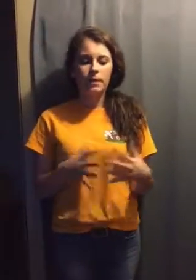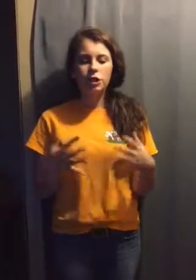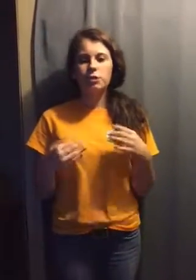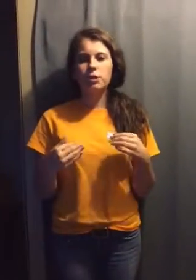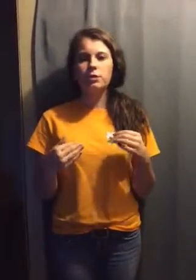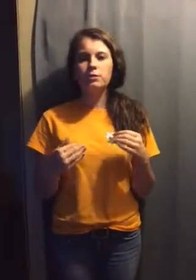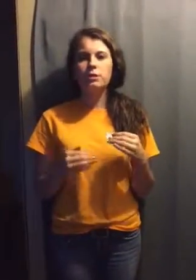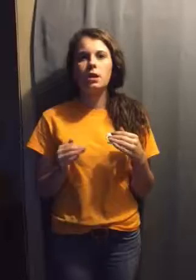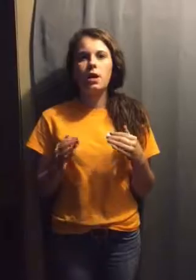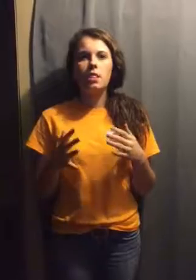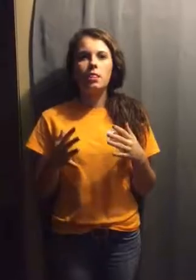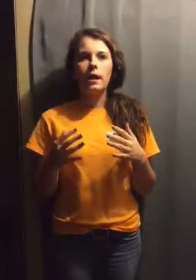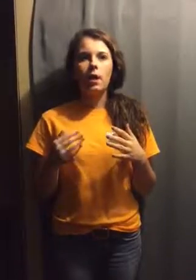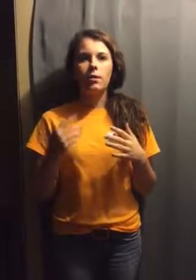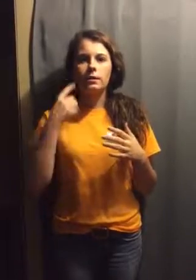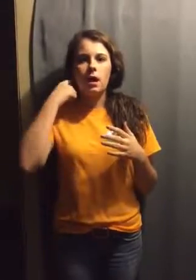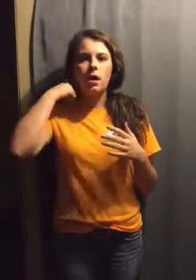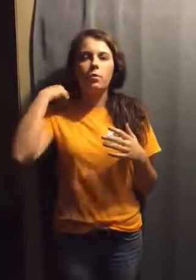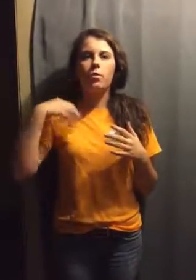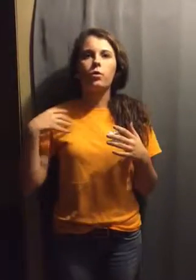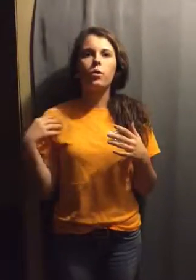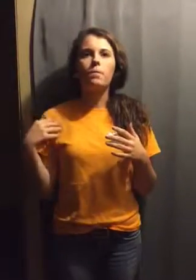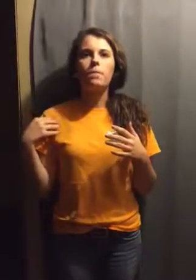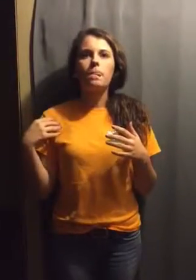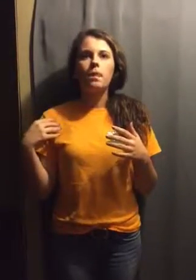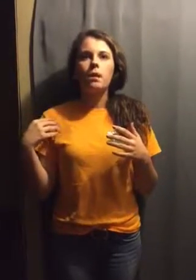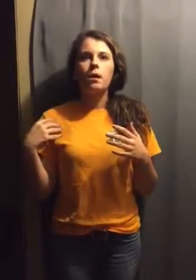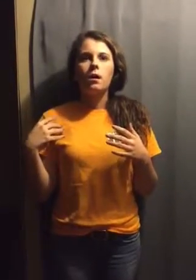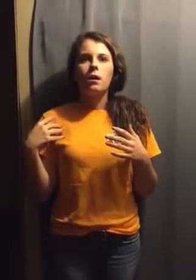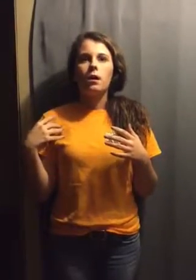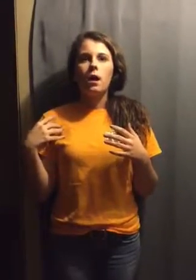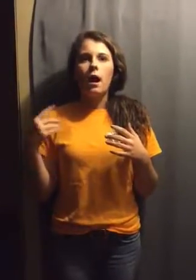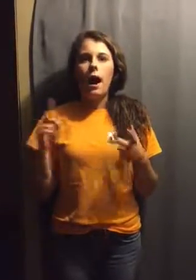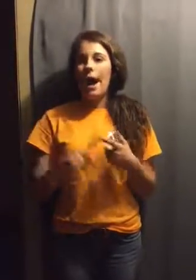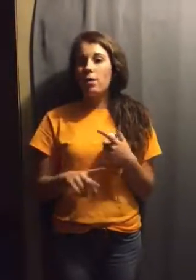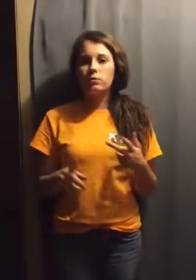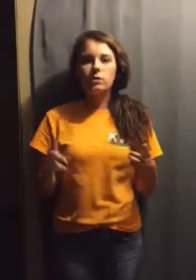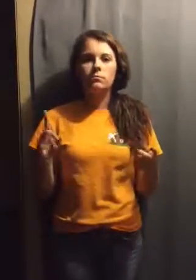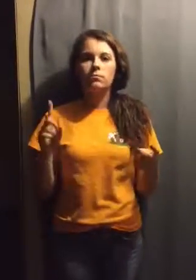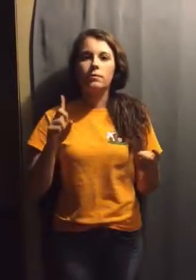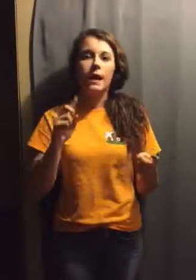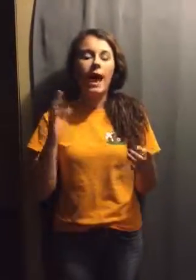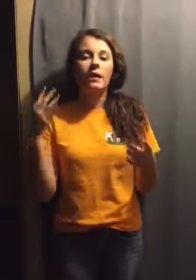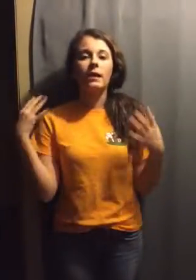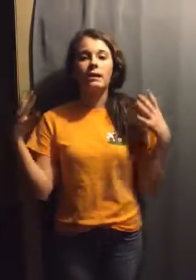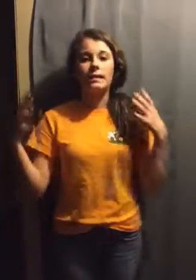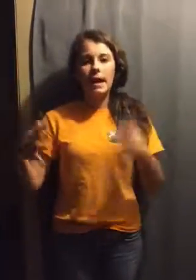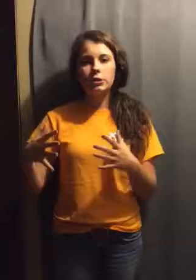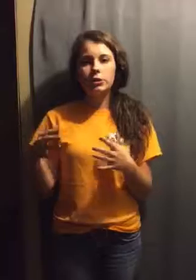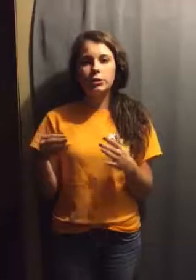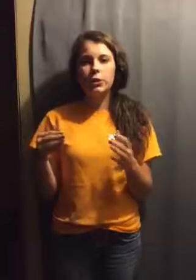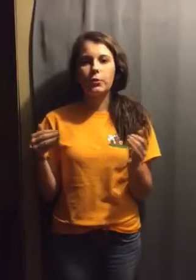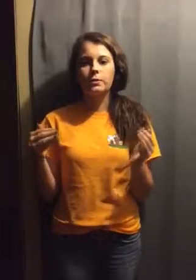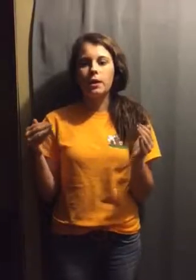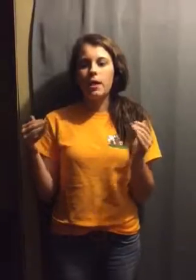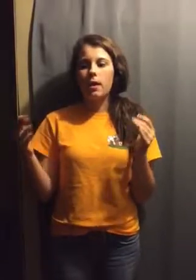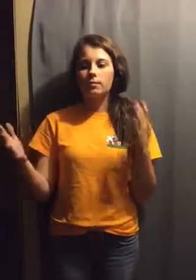men's suits, they always wore them out, but they had like a nicer suit that was